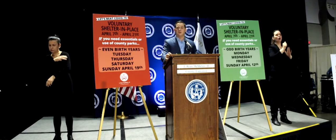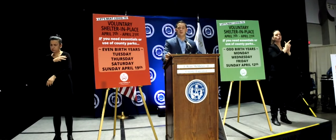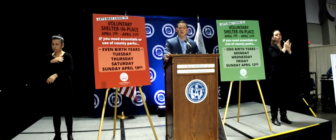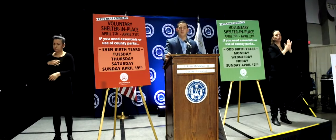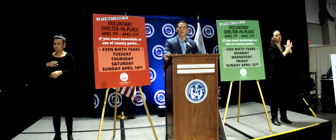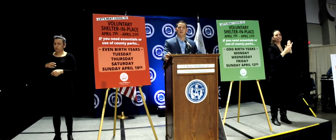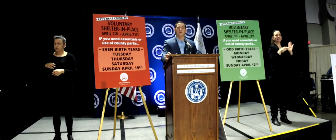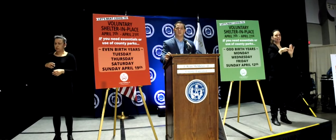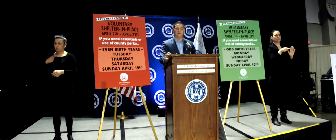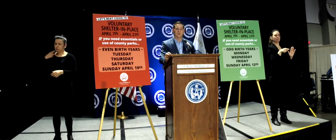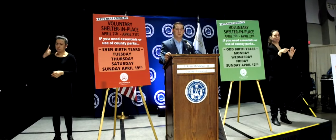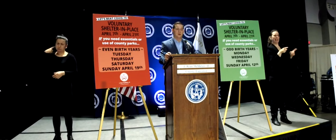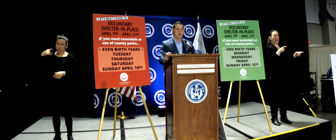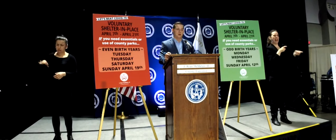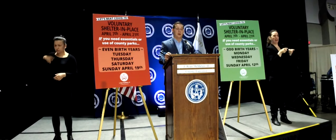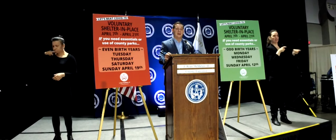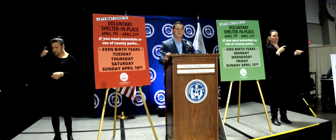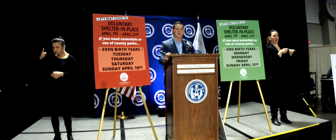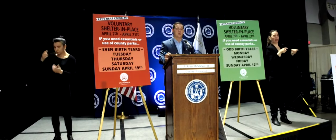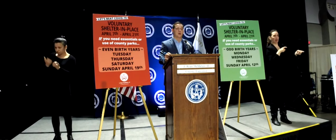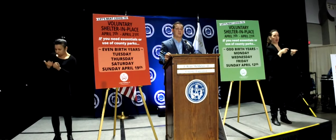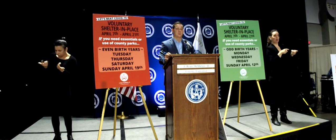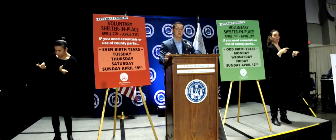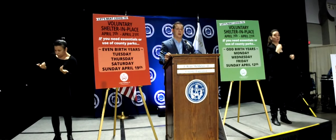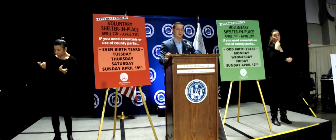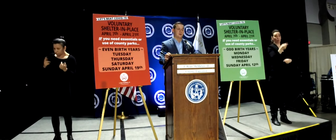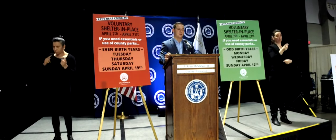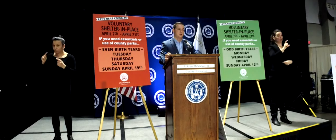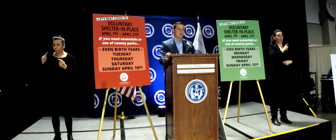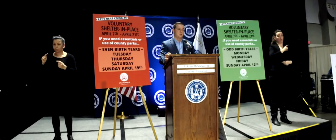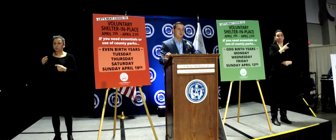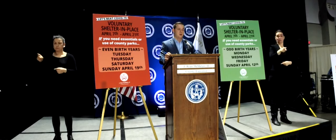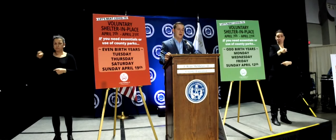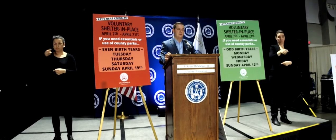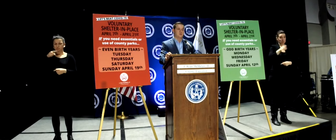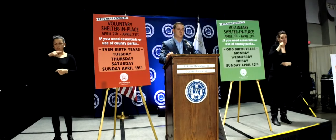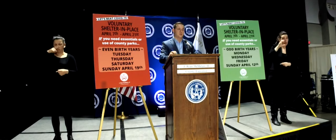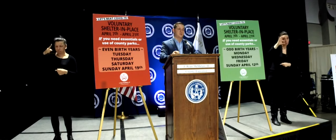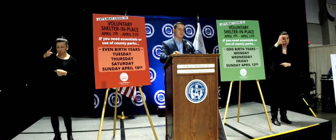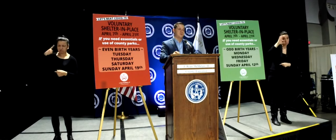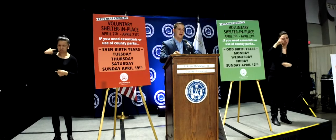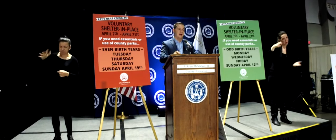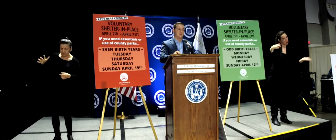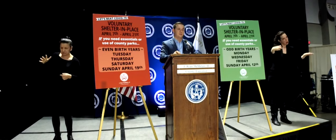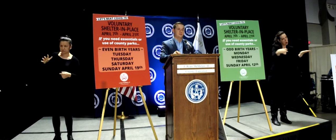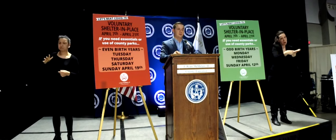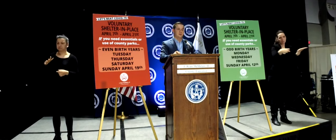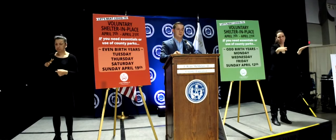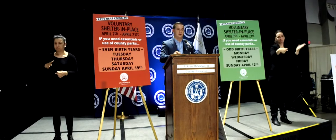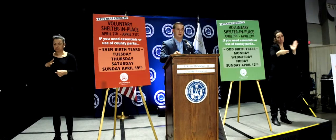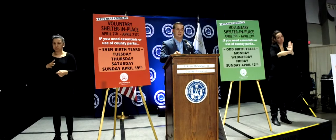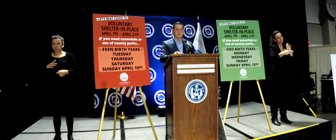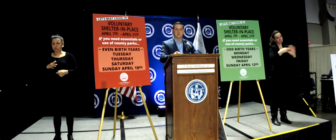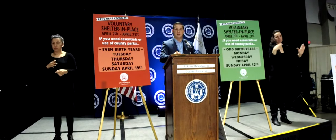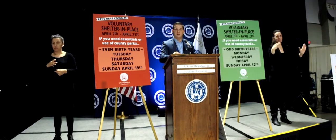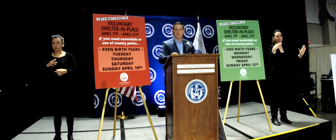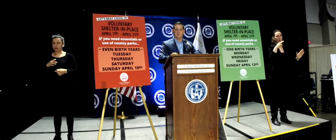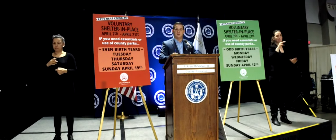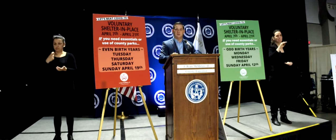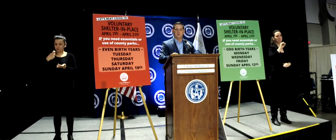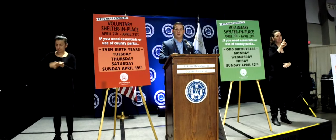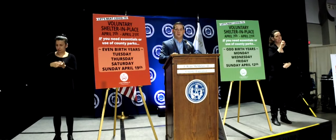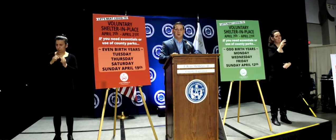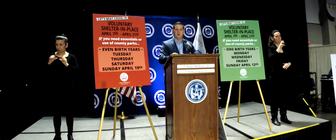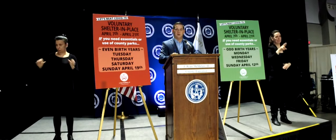I think the sheriff probably needs to could probably answer that question better than I could. But you don't have social distancing fines at the state